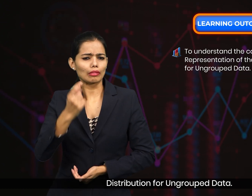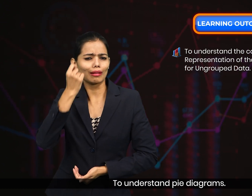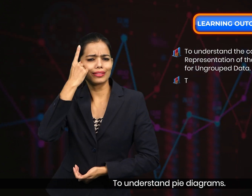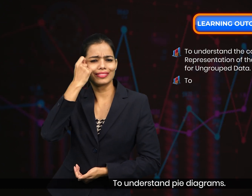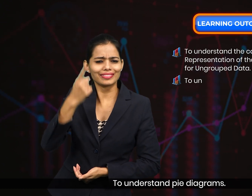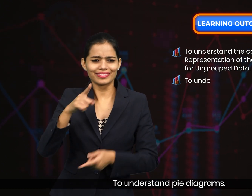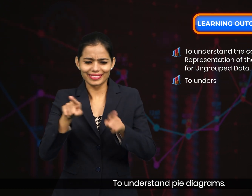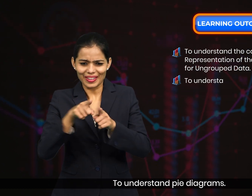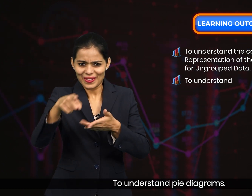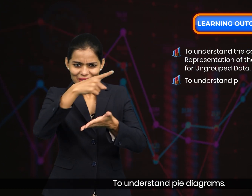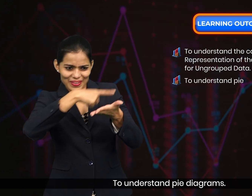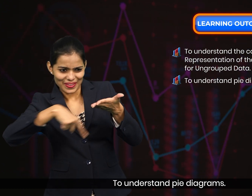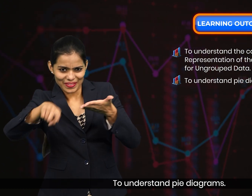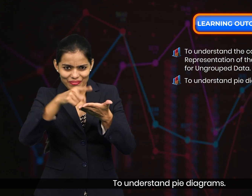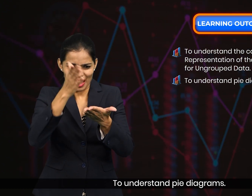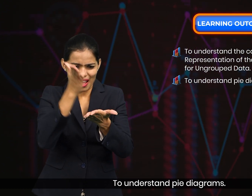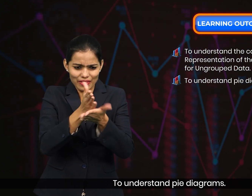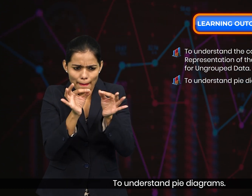To understand pie diagrams.